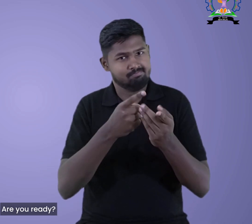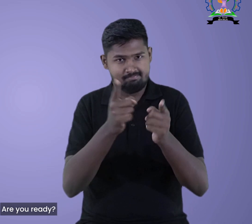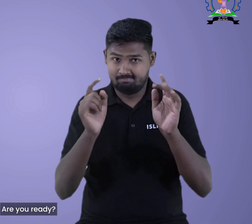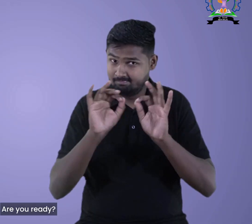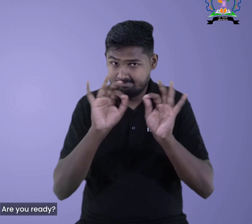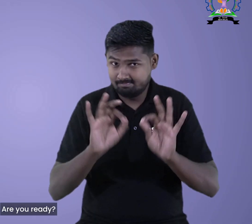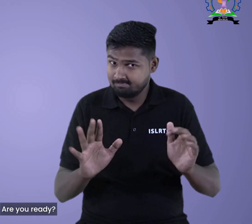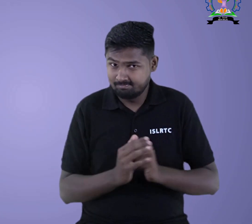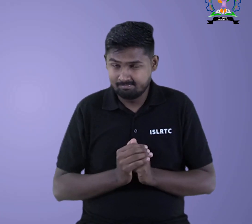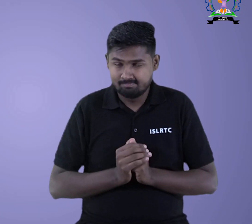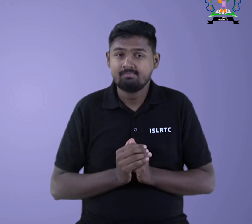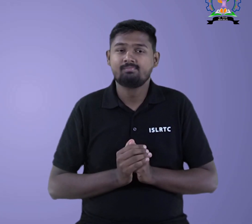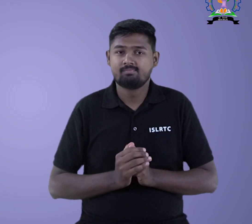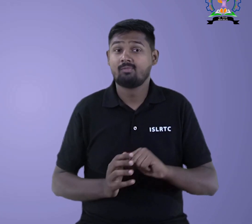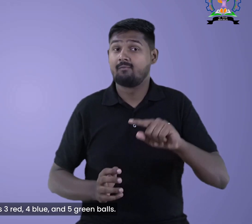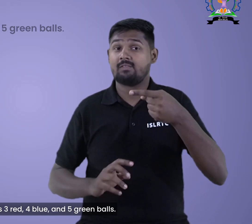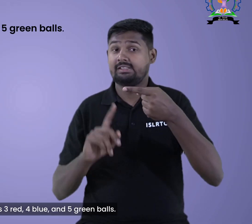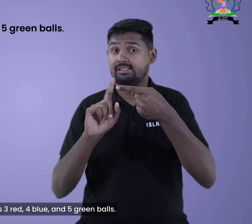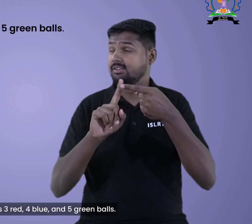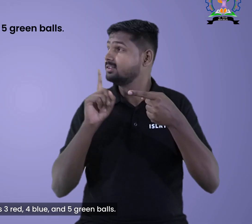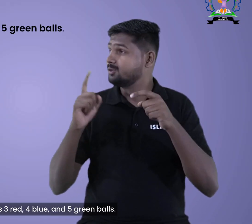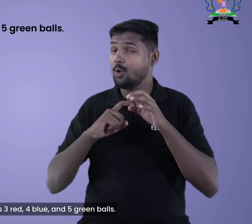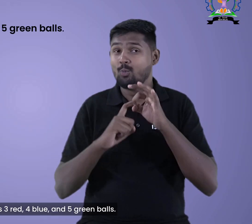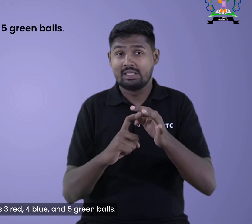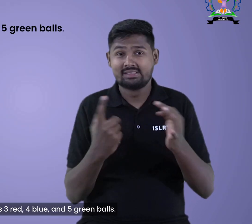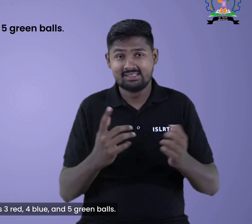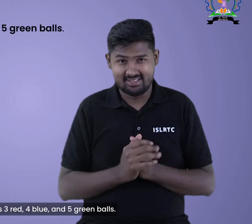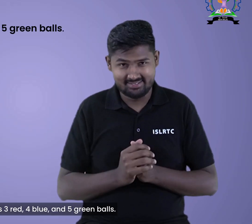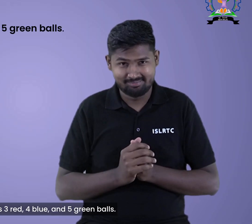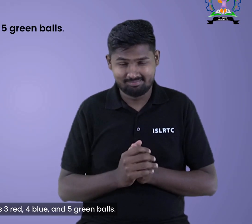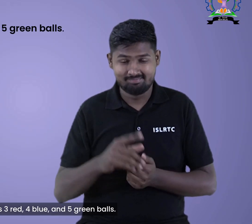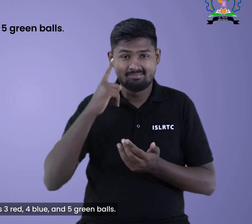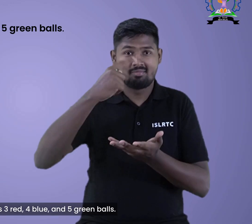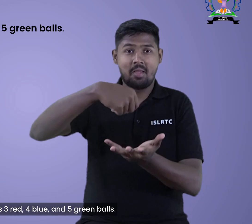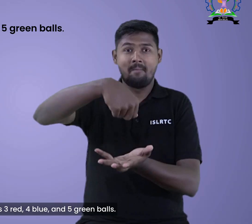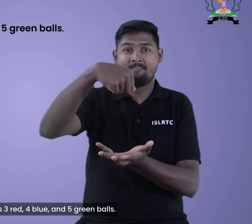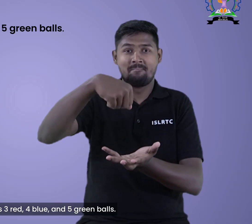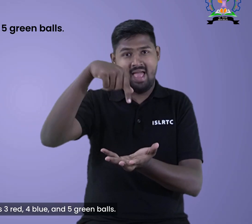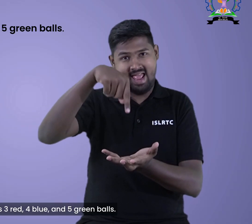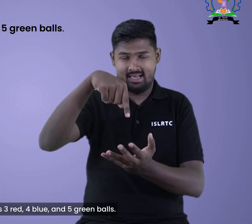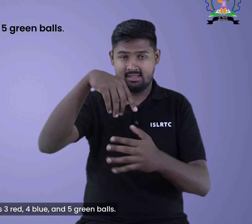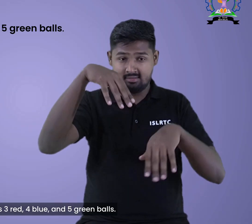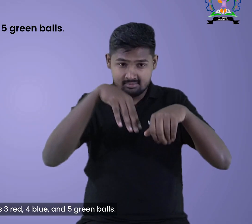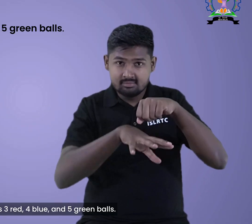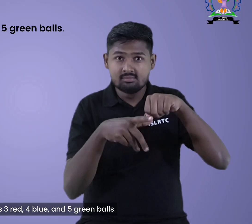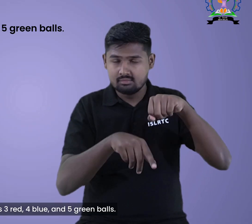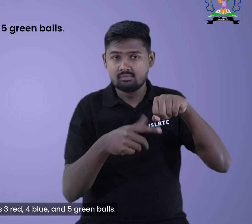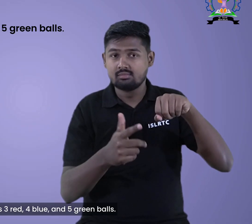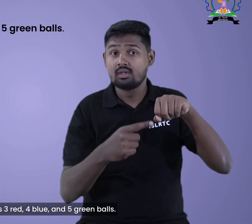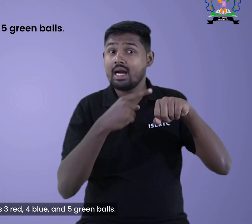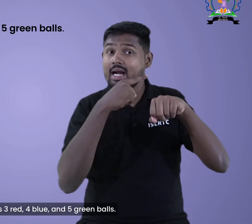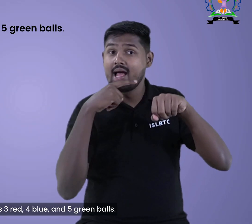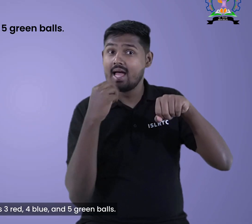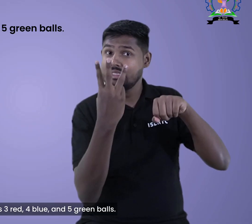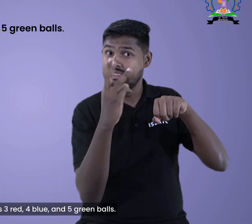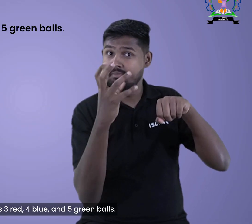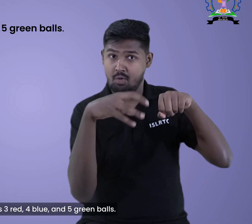Are you ready? First question is, a bag contains 3 red, 4 blue, and 5 green